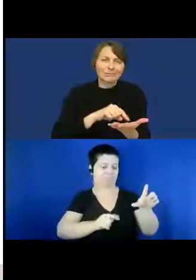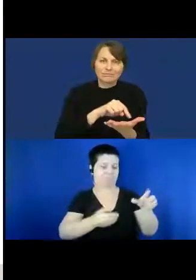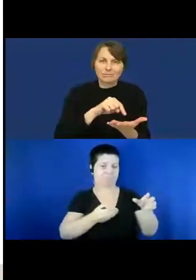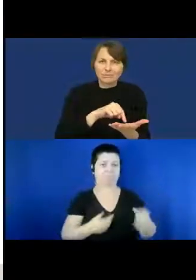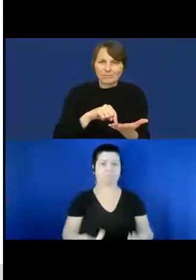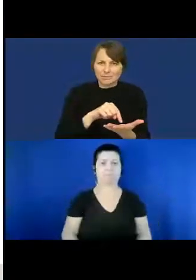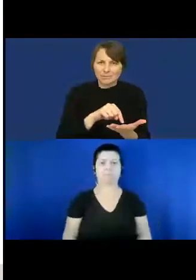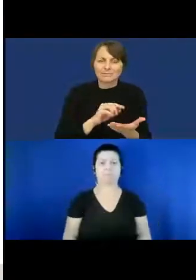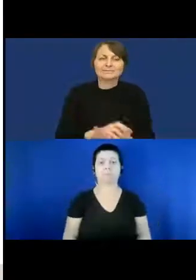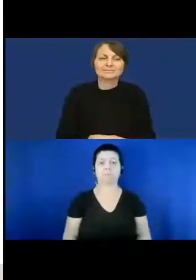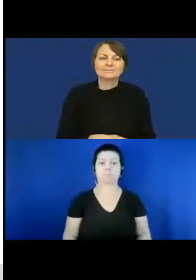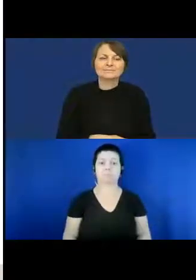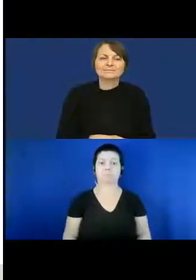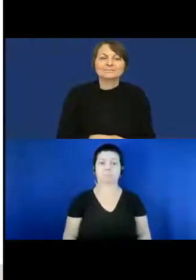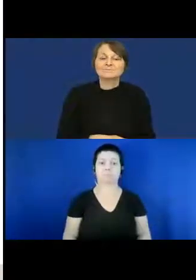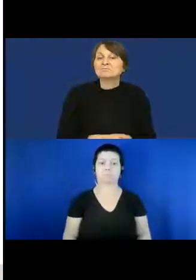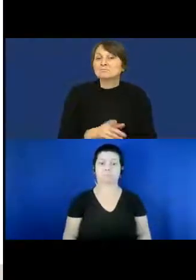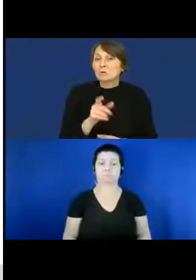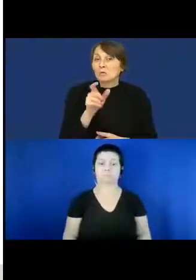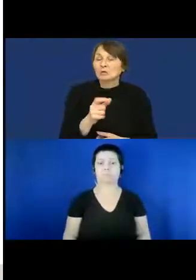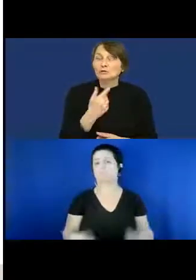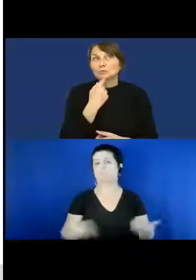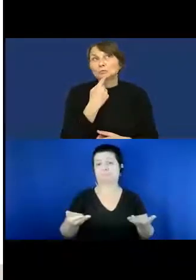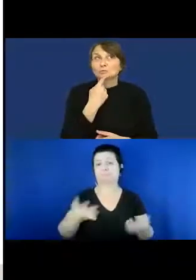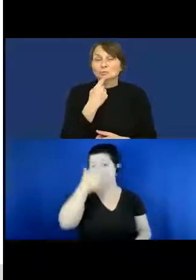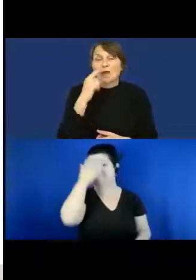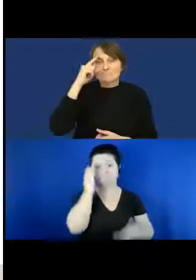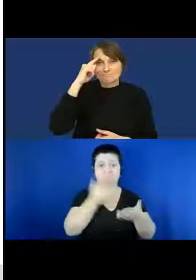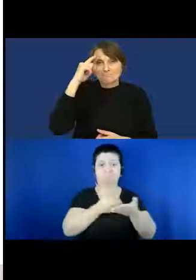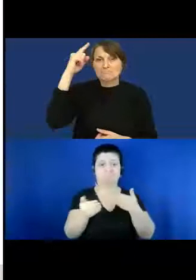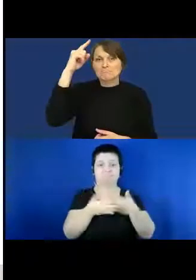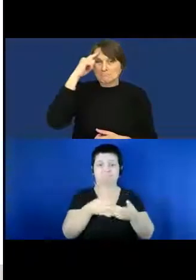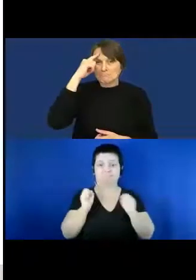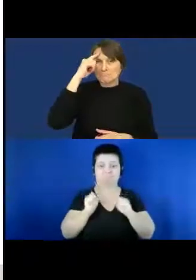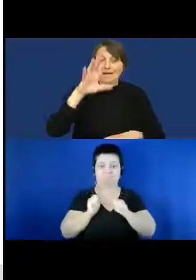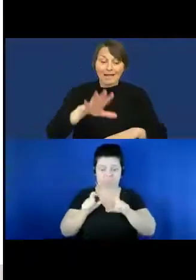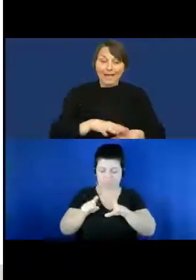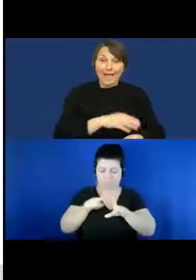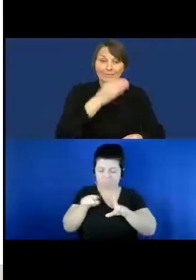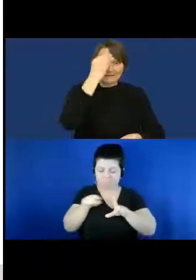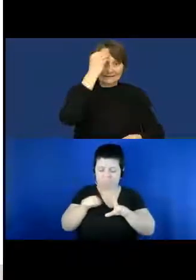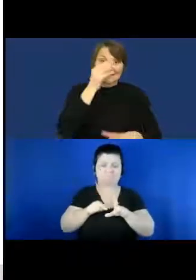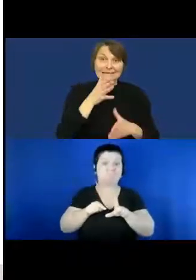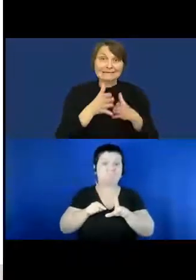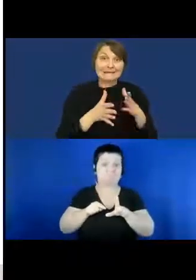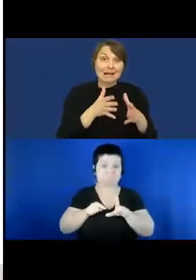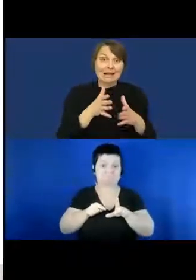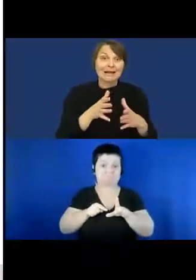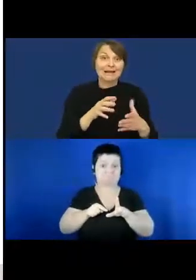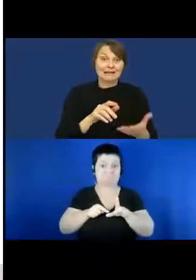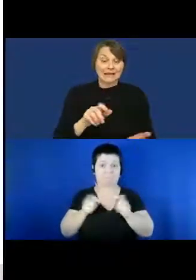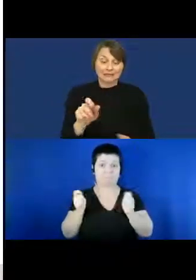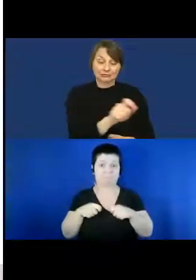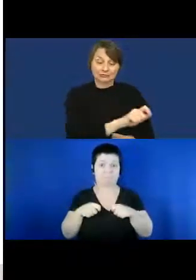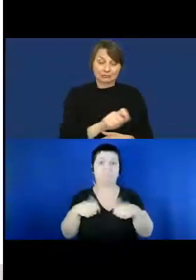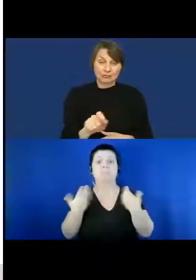any person can draw a haptic sign on a screen, but also you can type